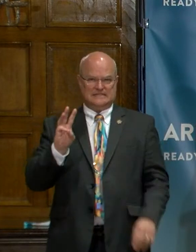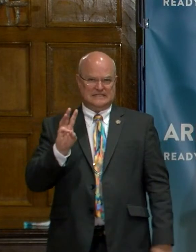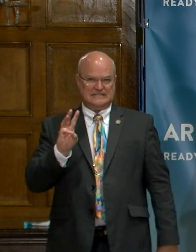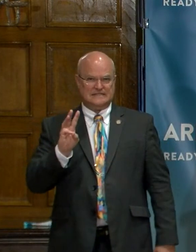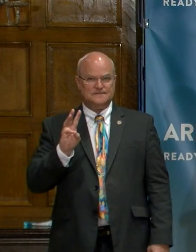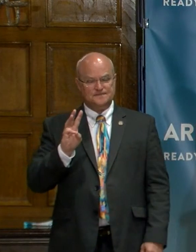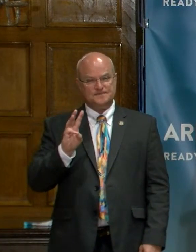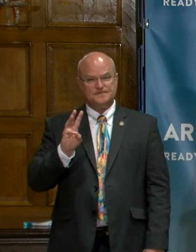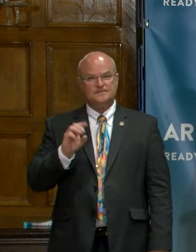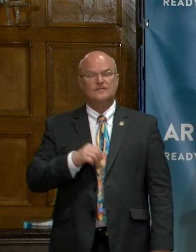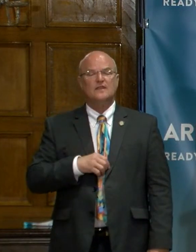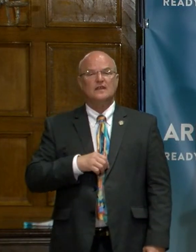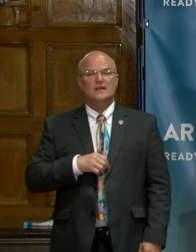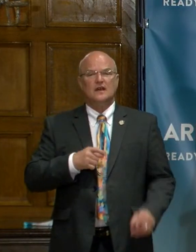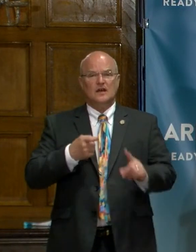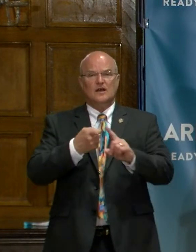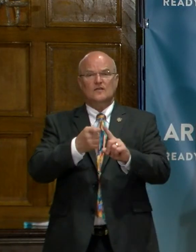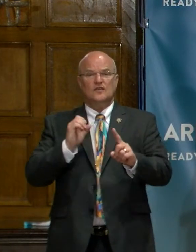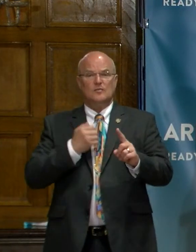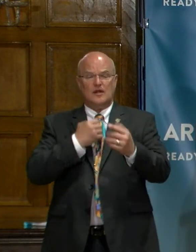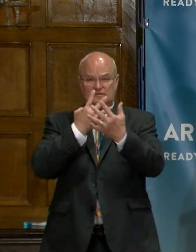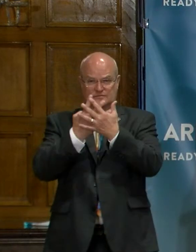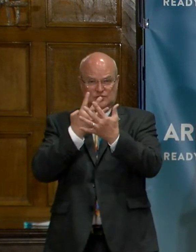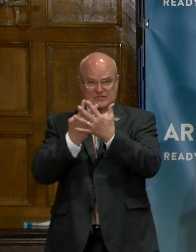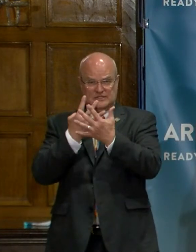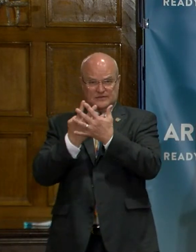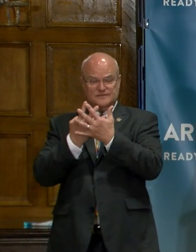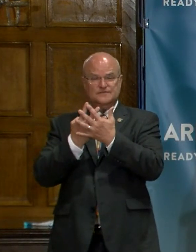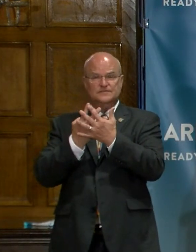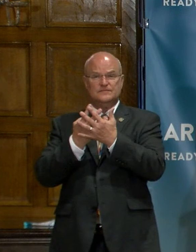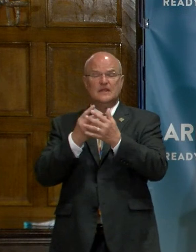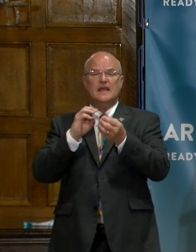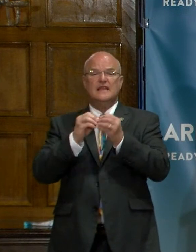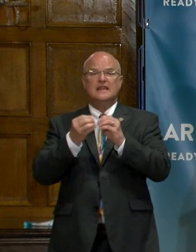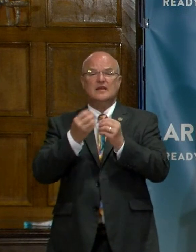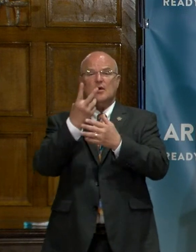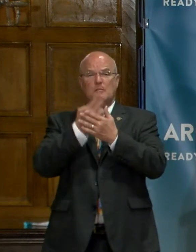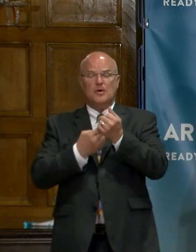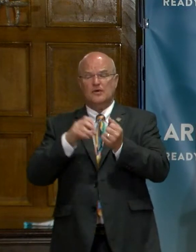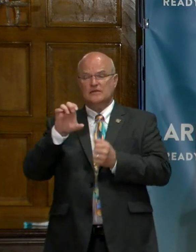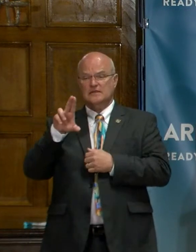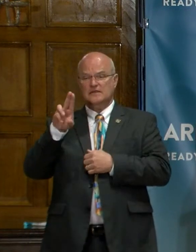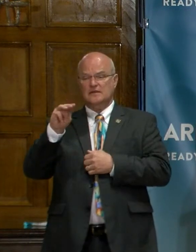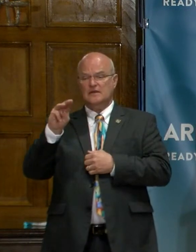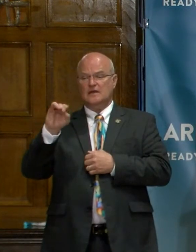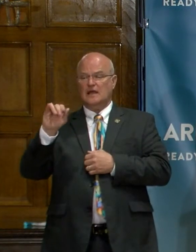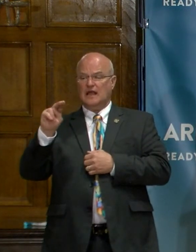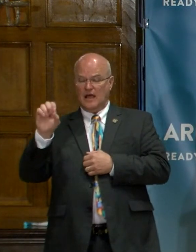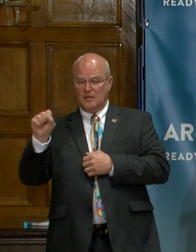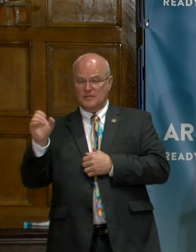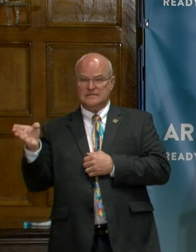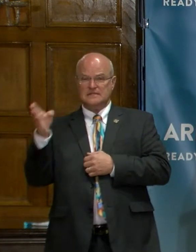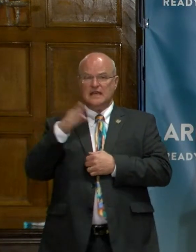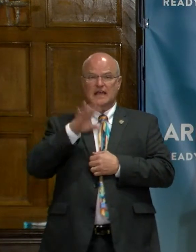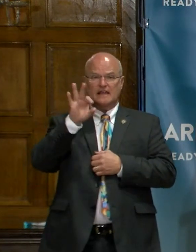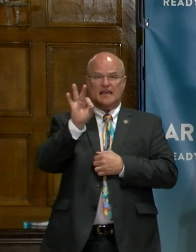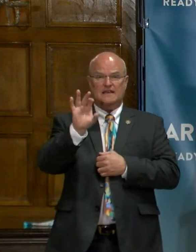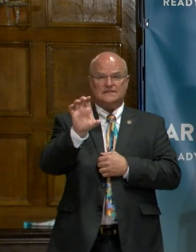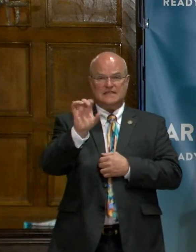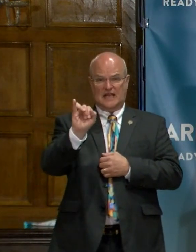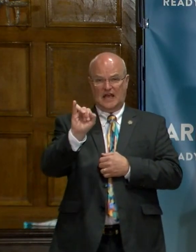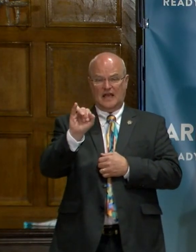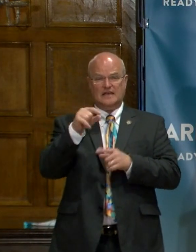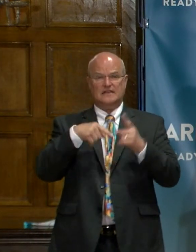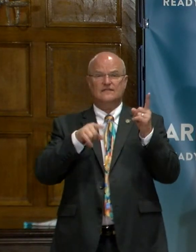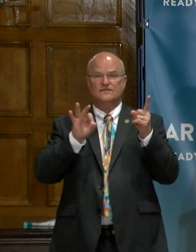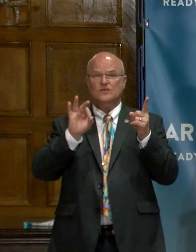yesterday. From our correctional facilities, the numbers from both the Cummins and the Federal Correctional